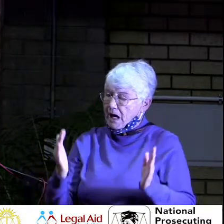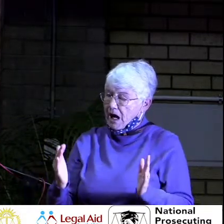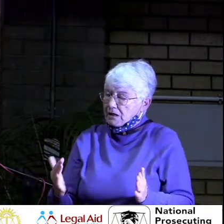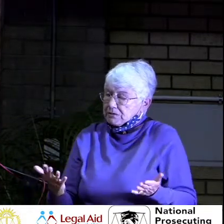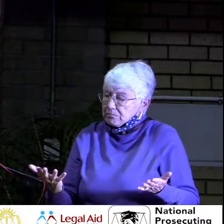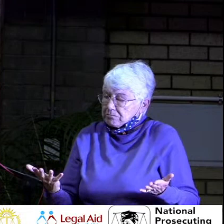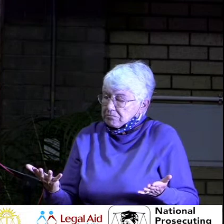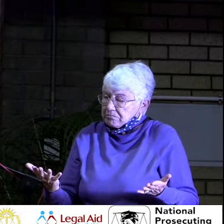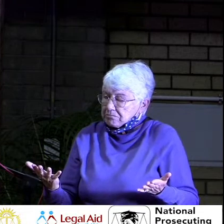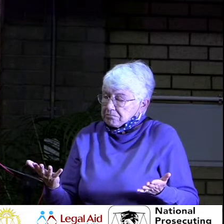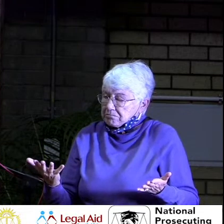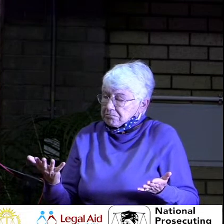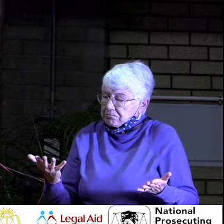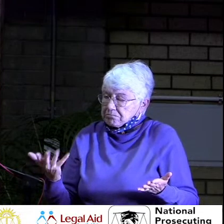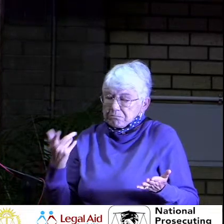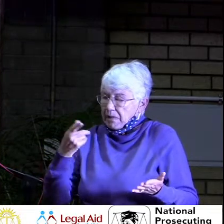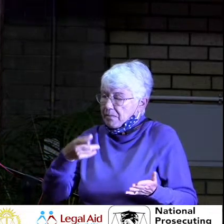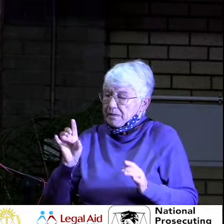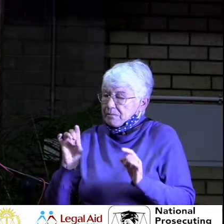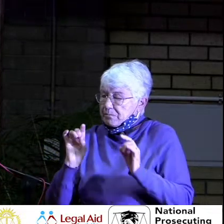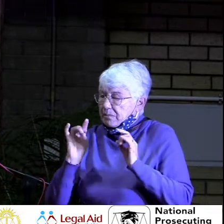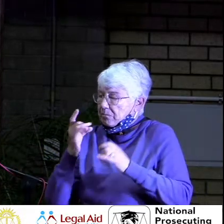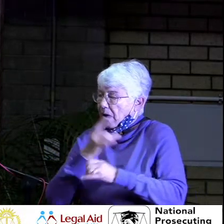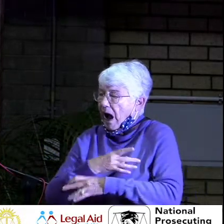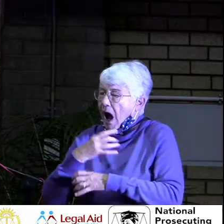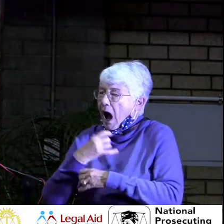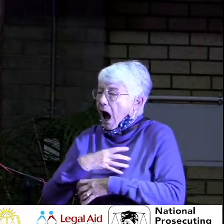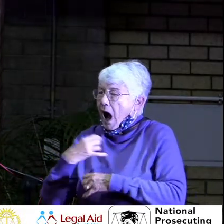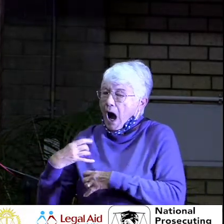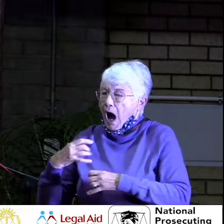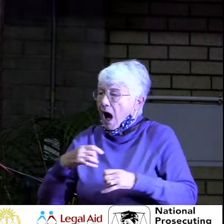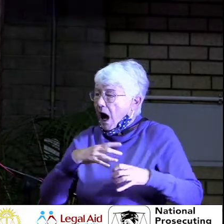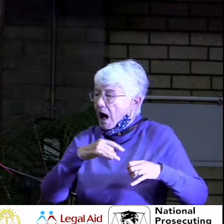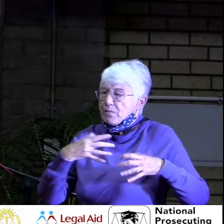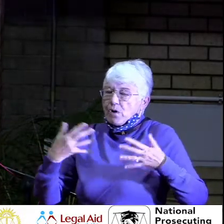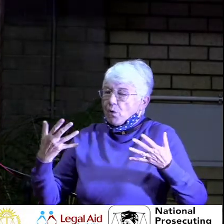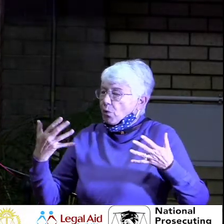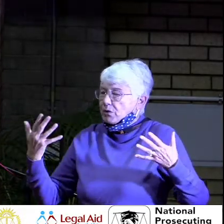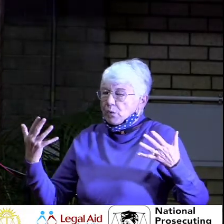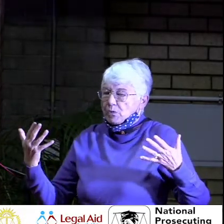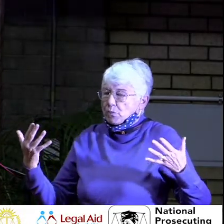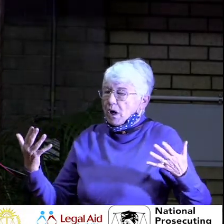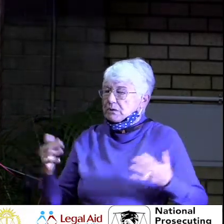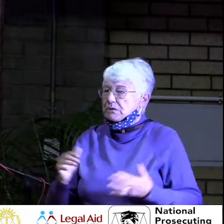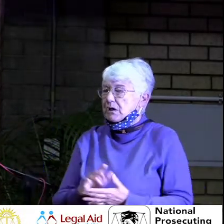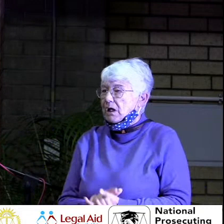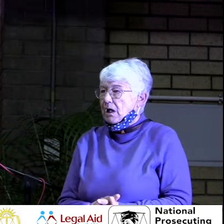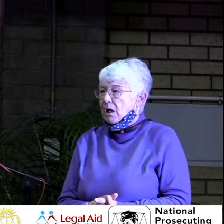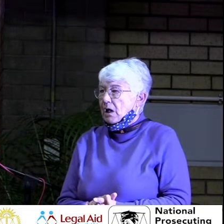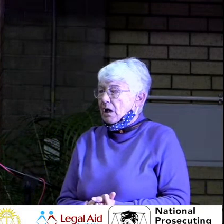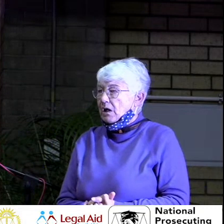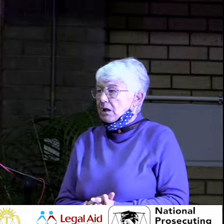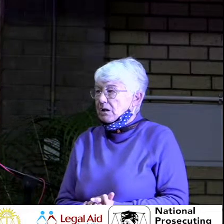of harm or of removal to alternative care. And enforce